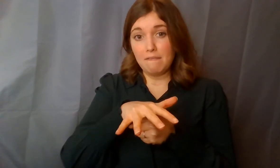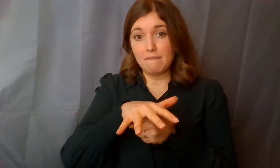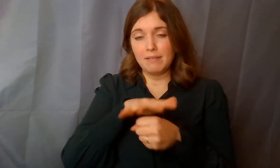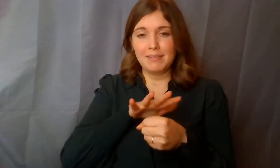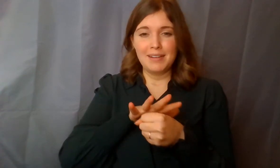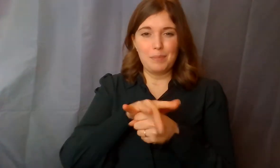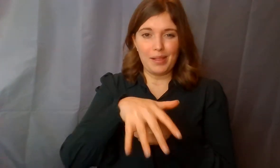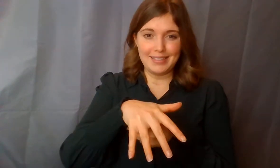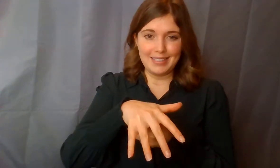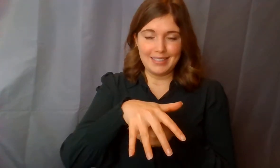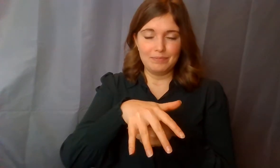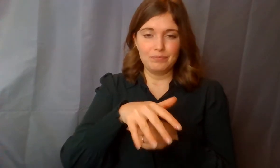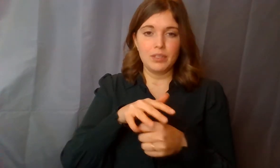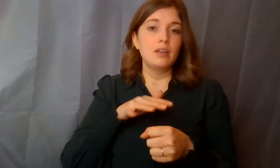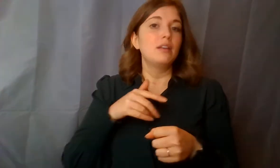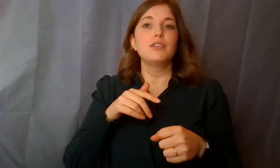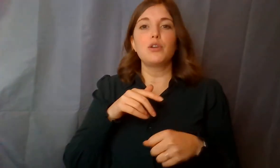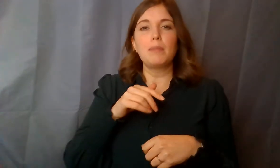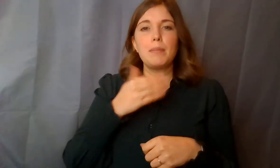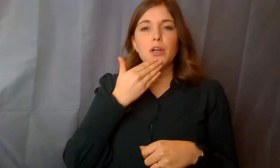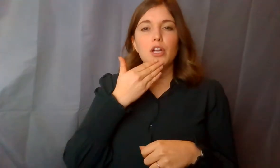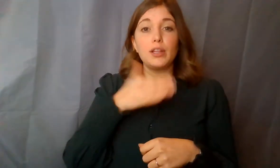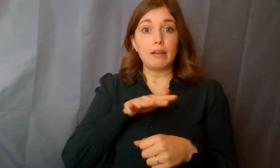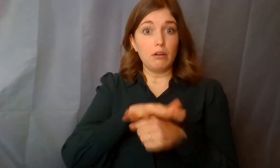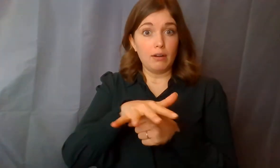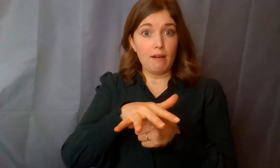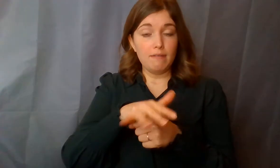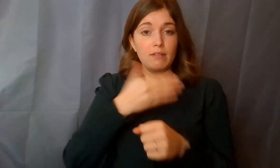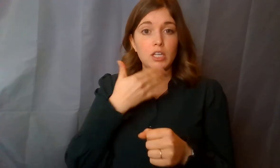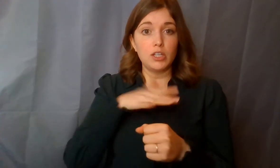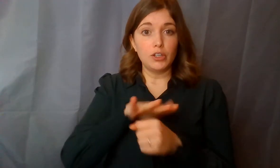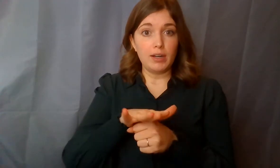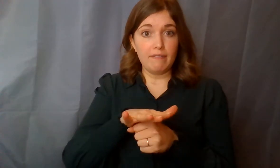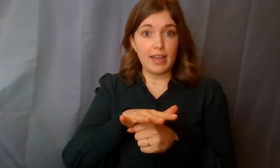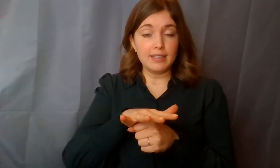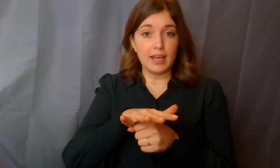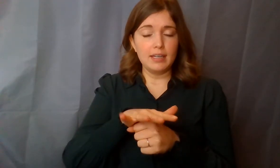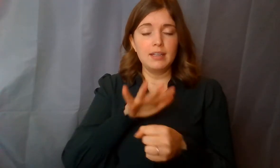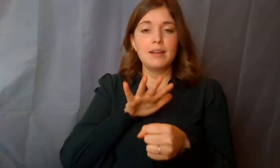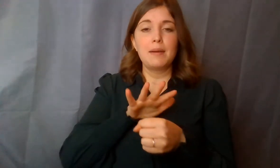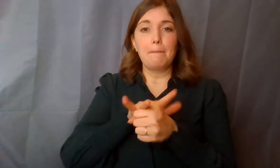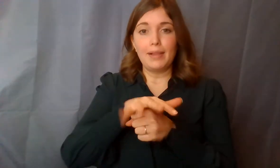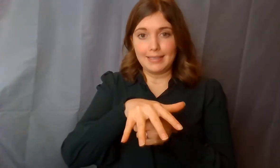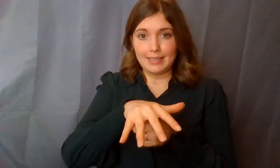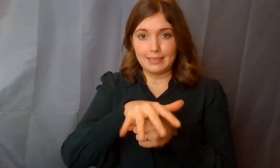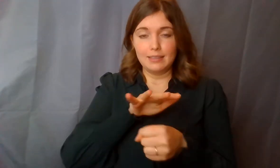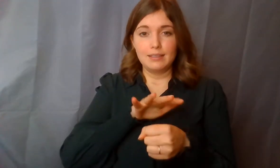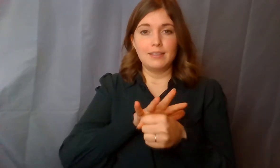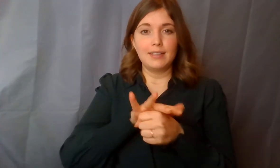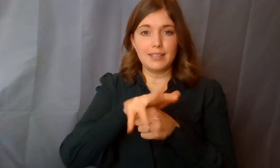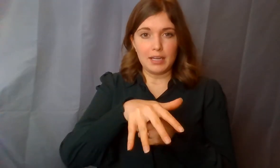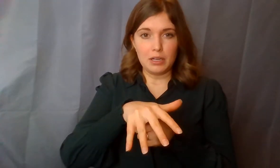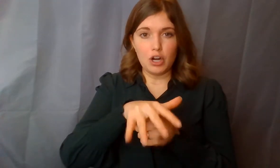Enough. Plenty. So remember, like good enough, that sign. Plenty. It's like your